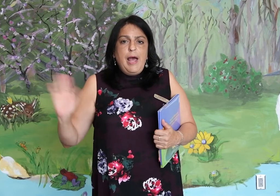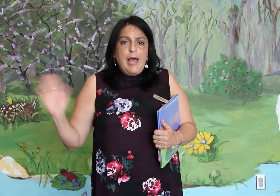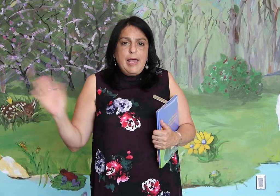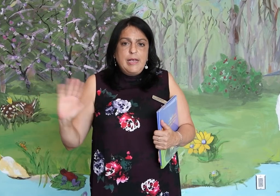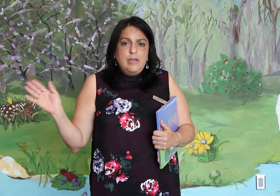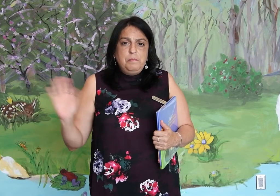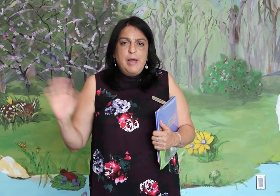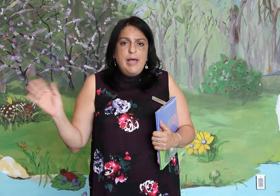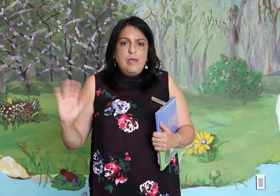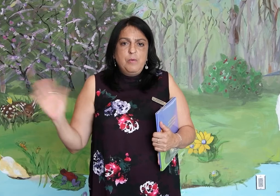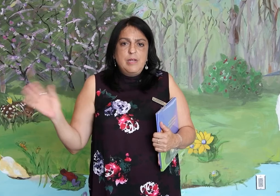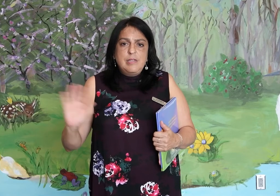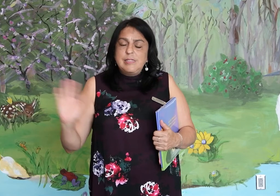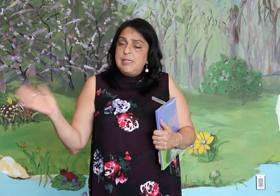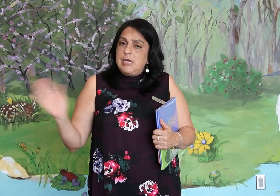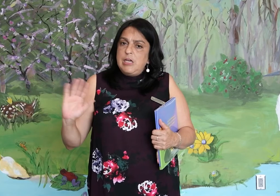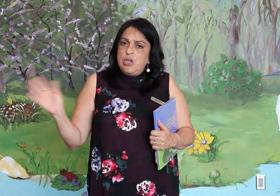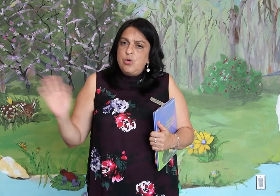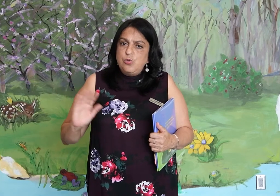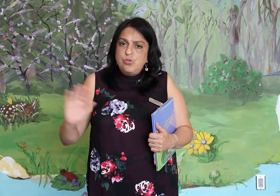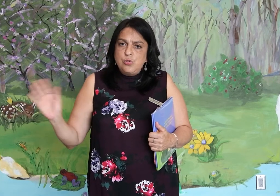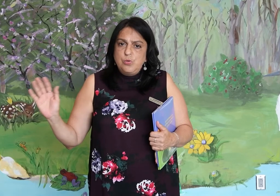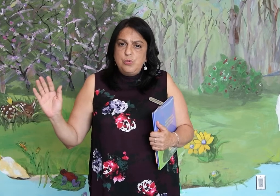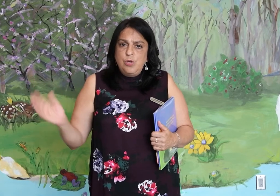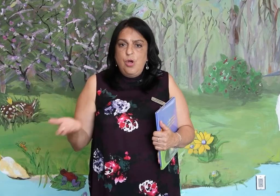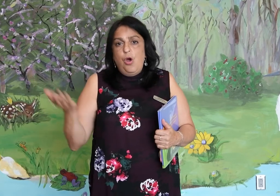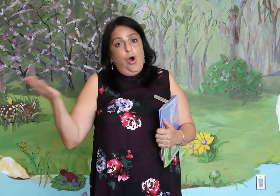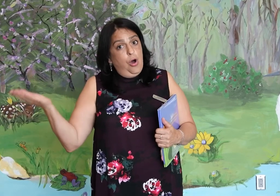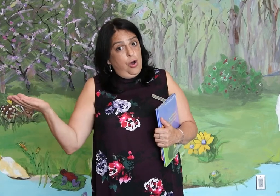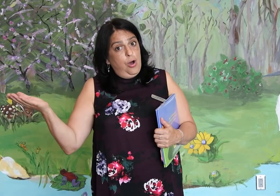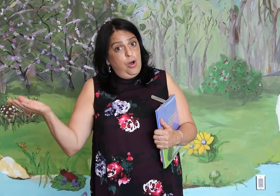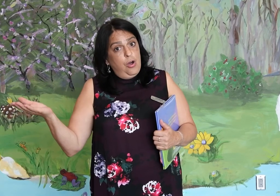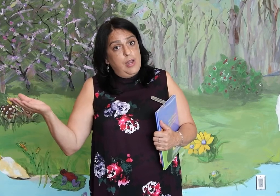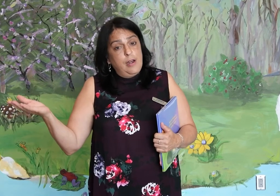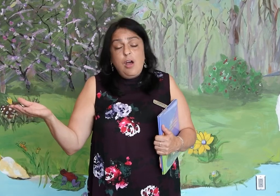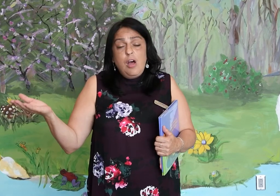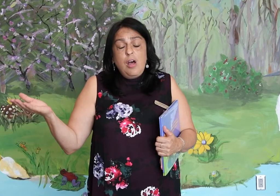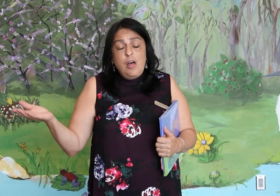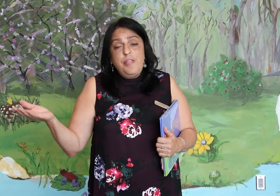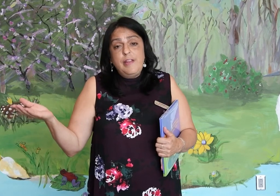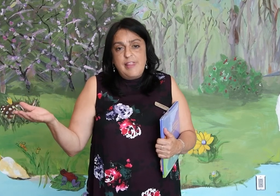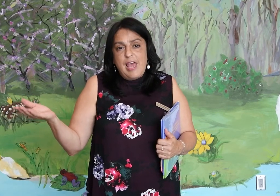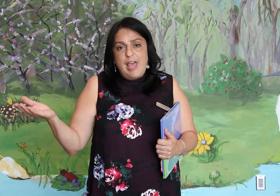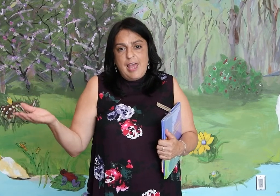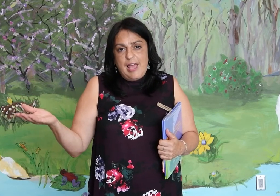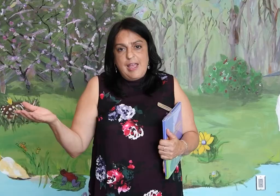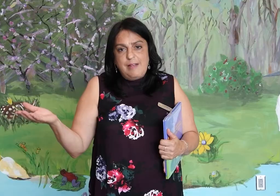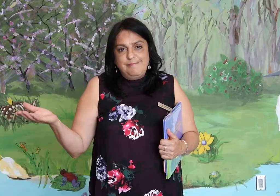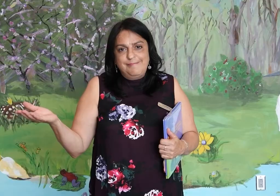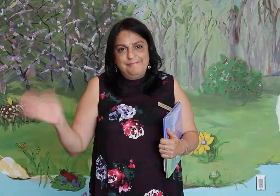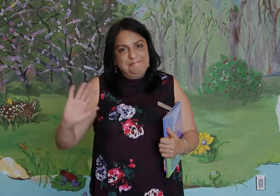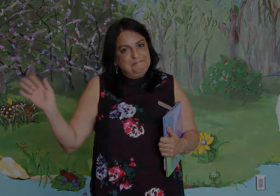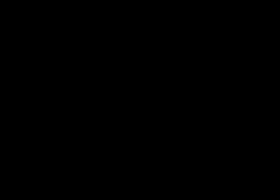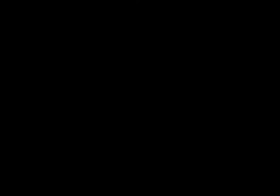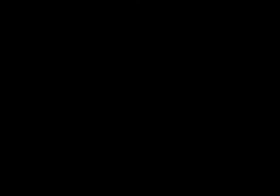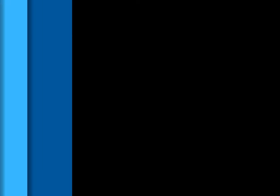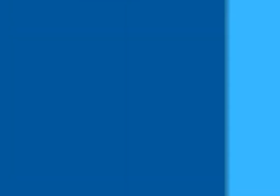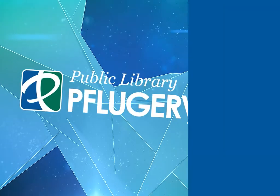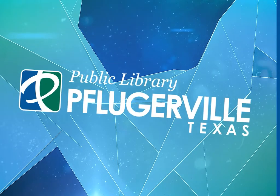Goodbye, goodbye, we'll see you soon on another day.